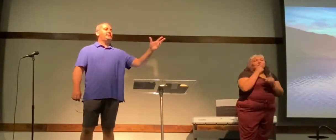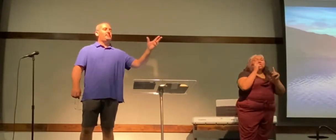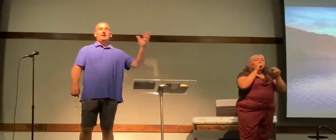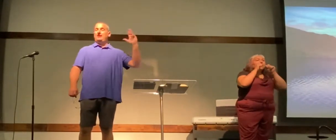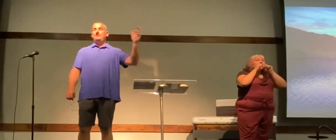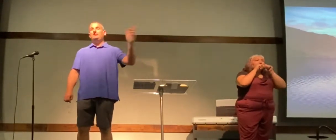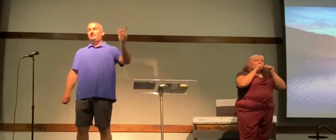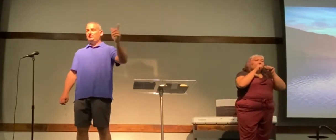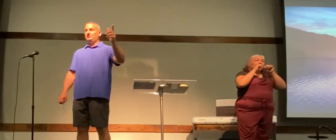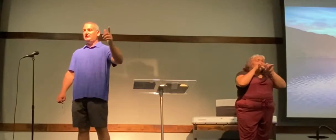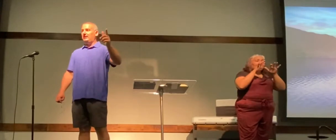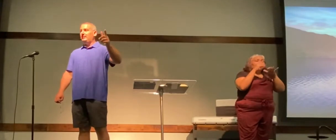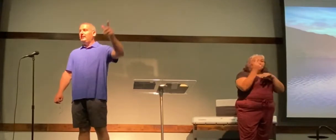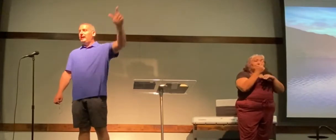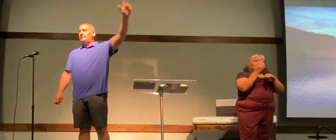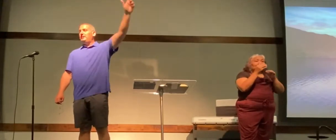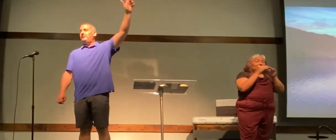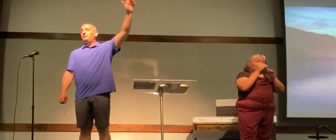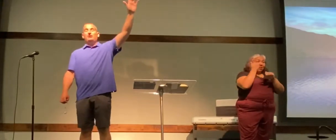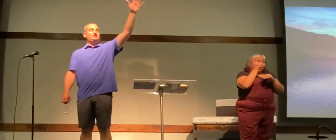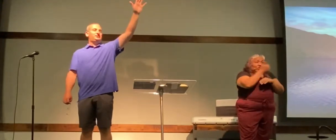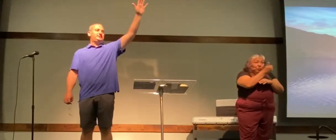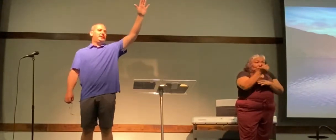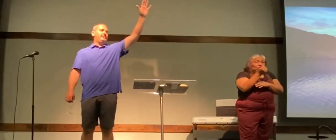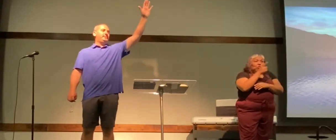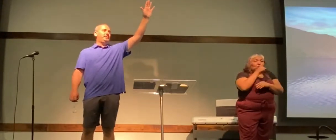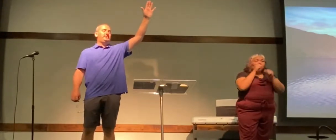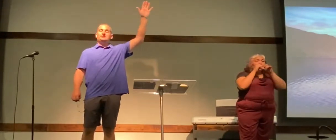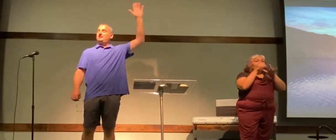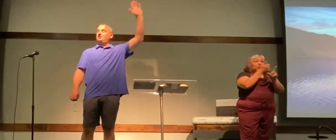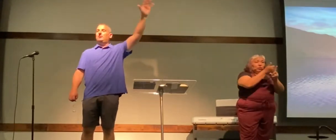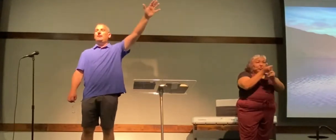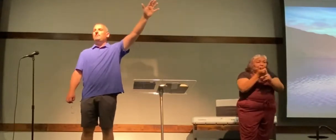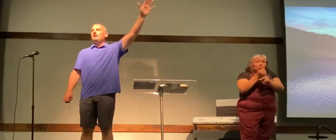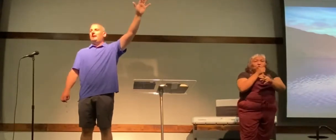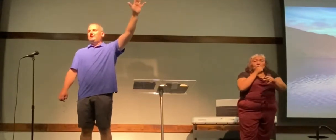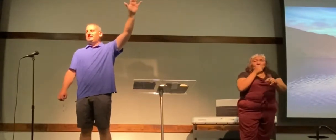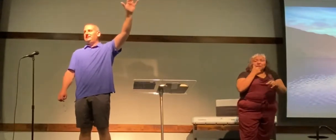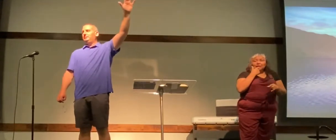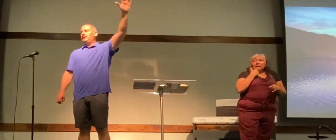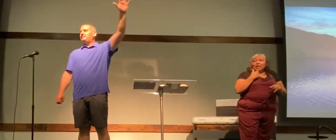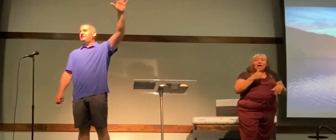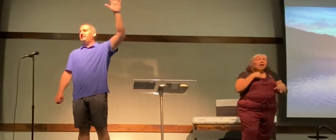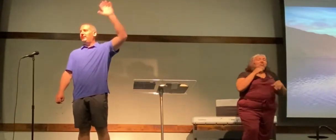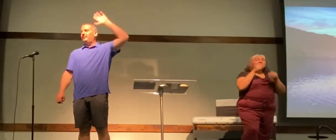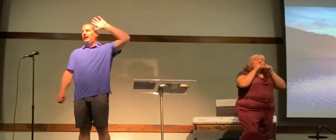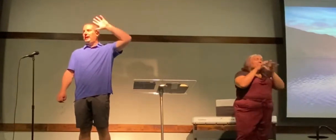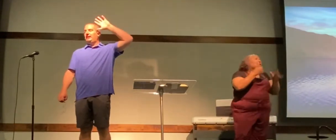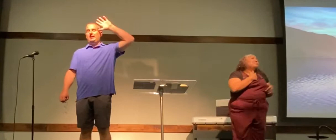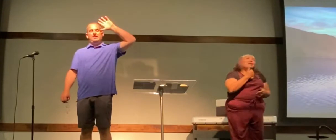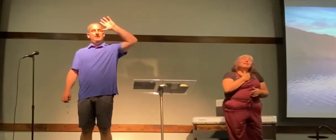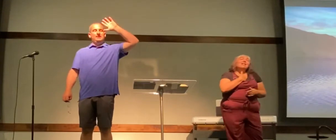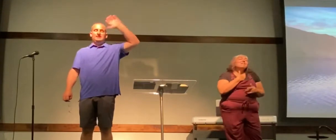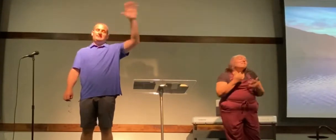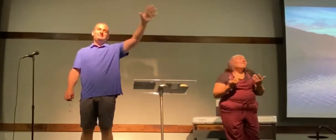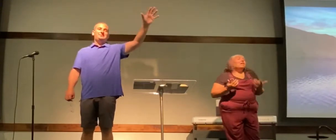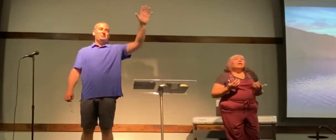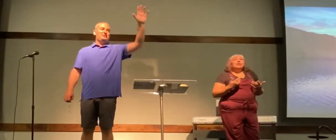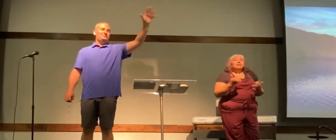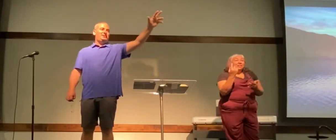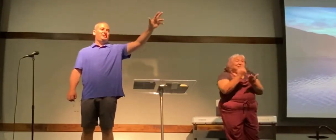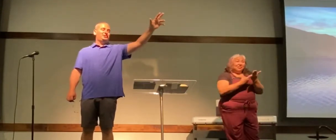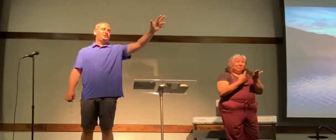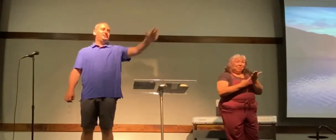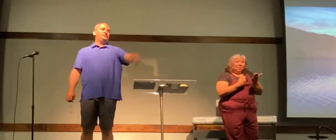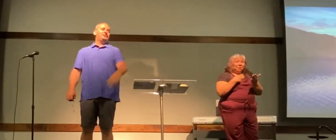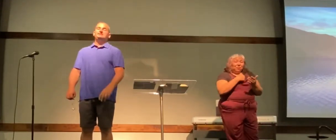blessing to somebody, even if it's yourself? How many of you blessed yourself? How many of you is like, you know what? I just need to bless myself. And because sometimes we need